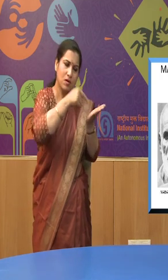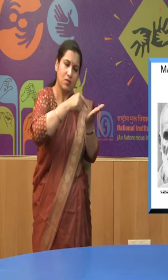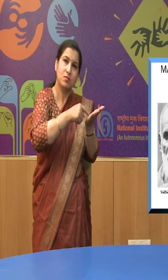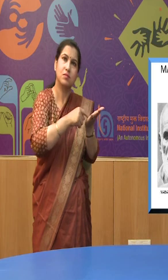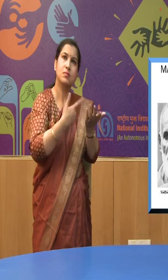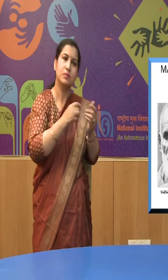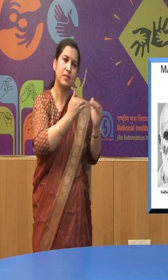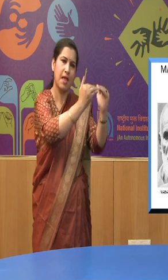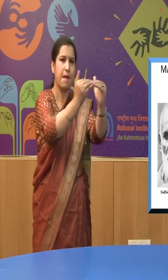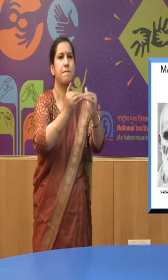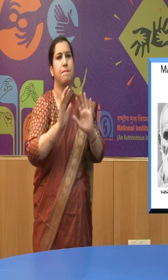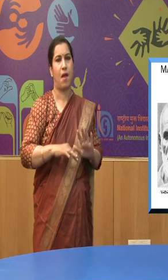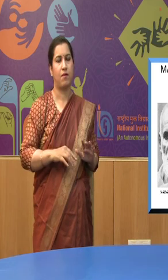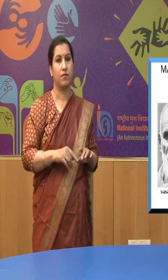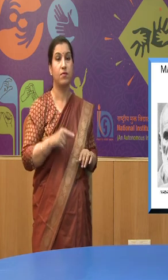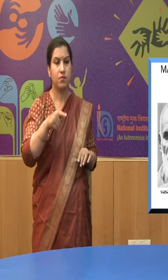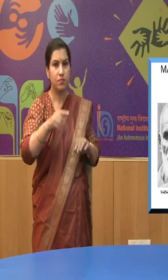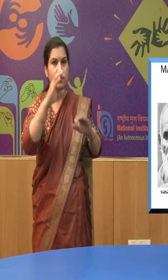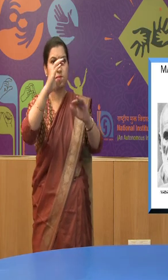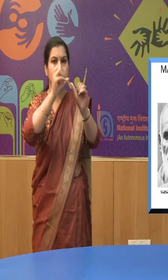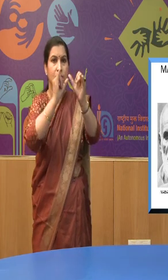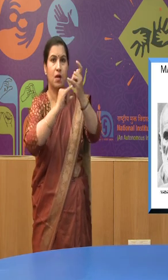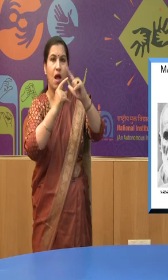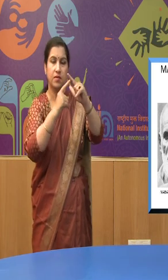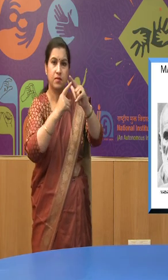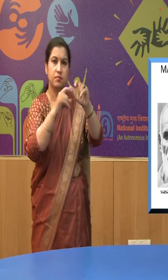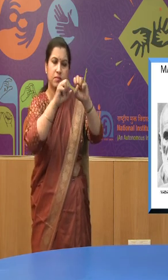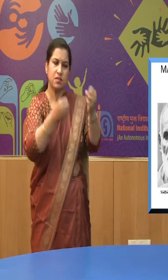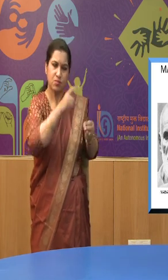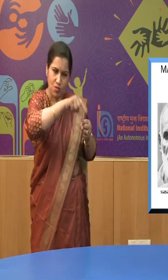system was against the basic rule of humanity.